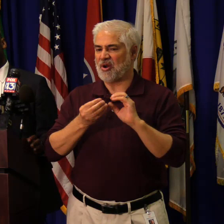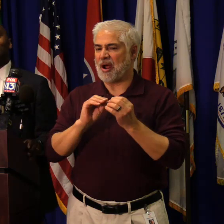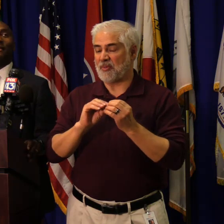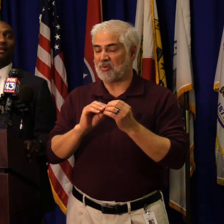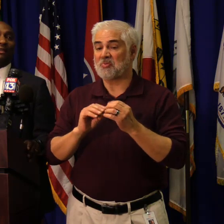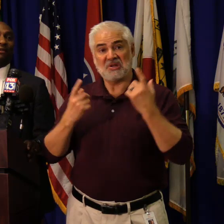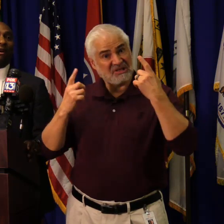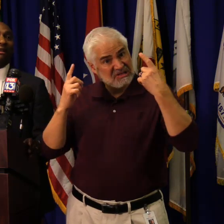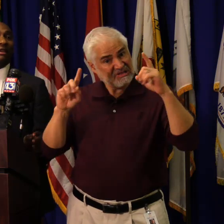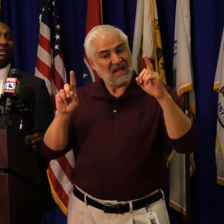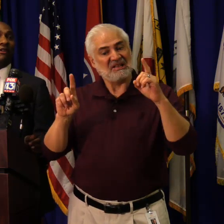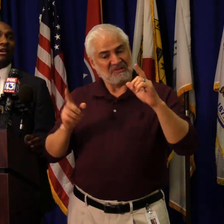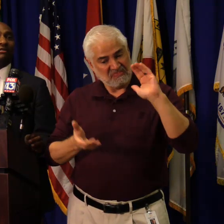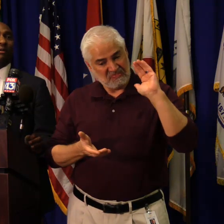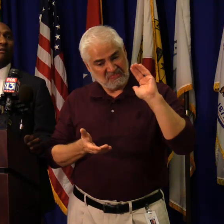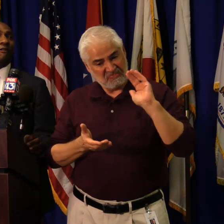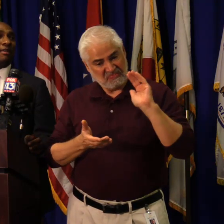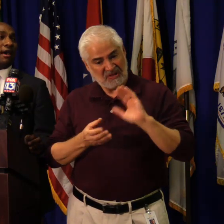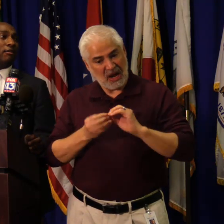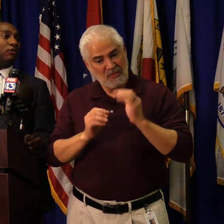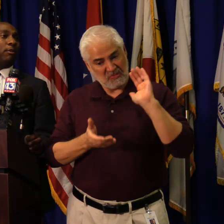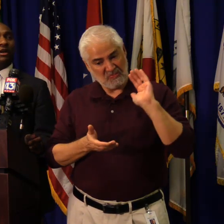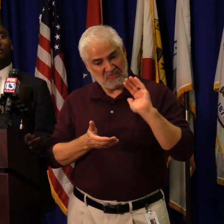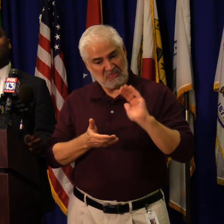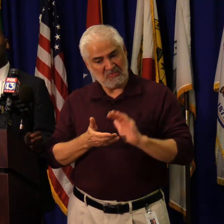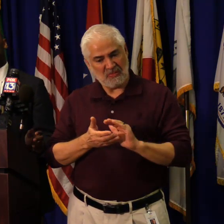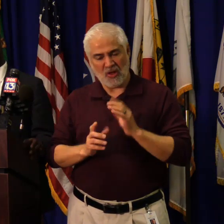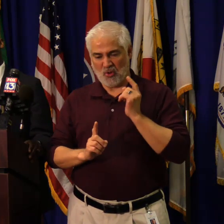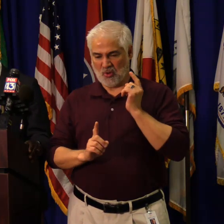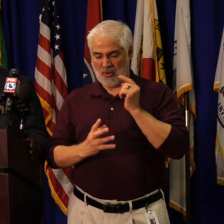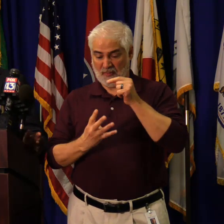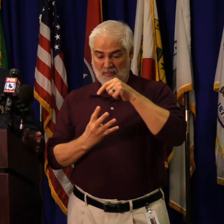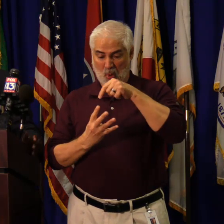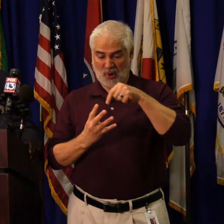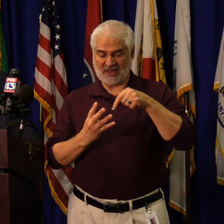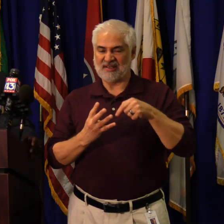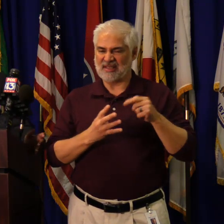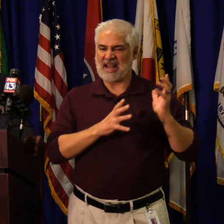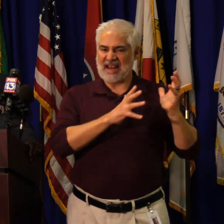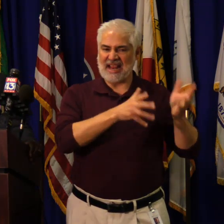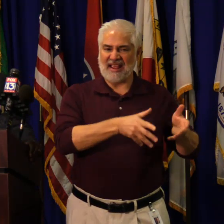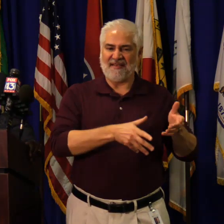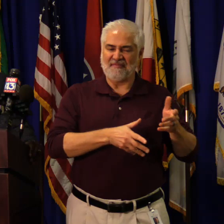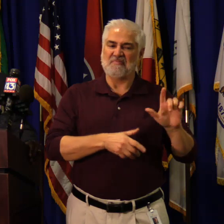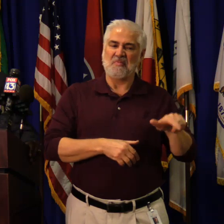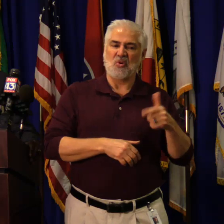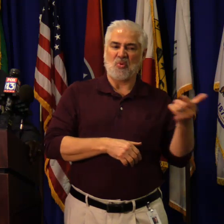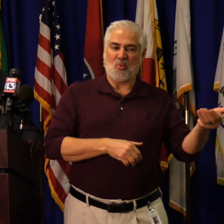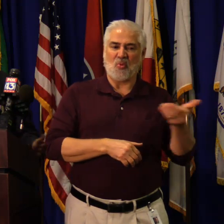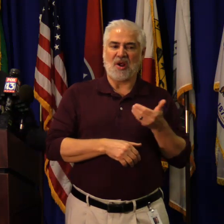great success. And so I'll leave some of those points to be made by our district attorney. And so with that, I